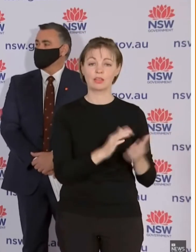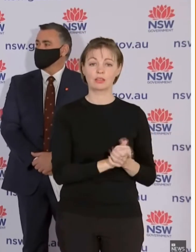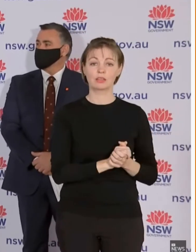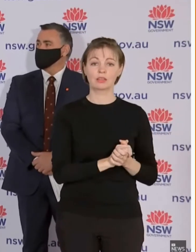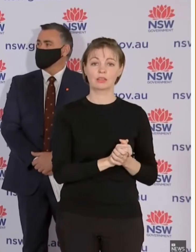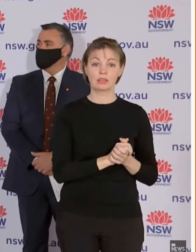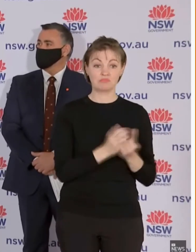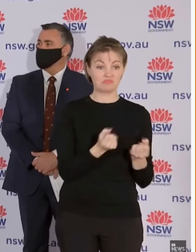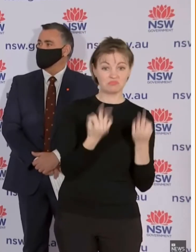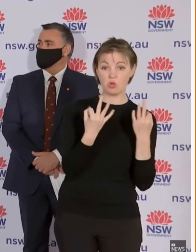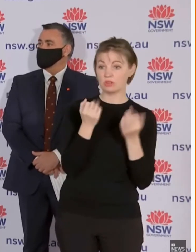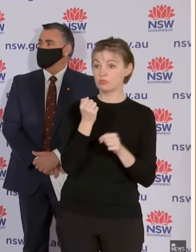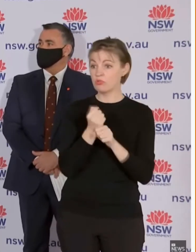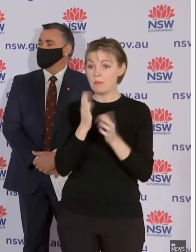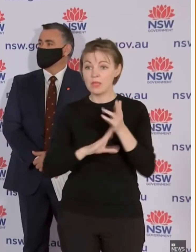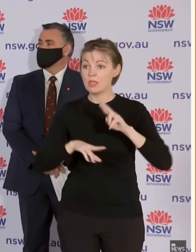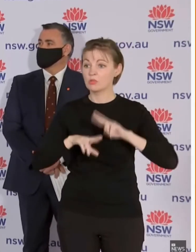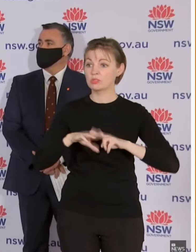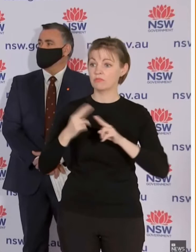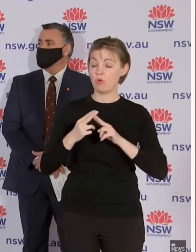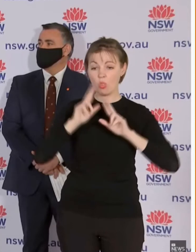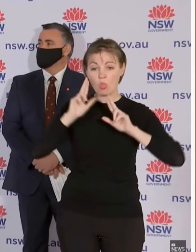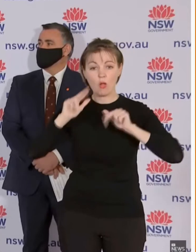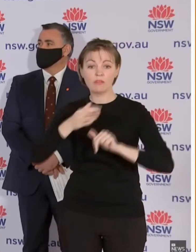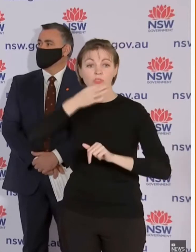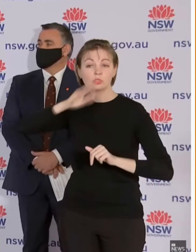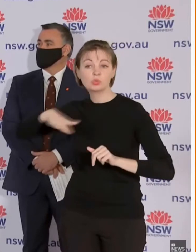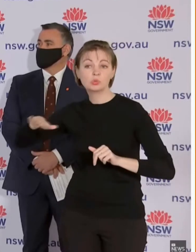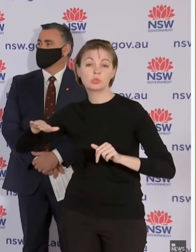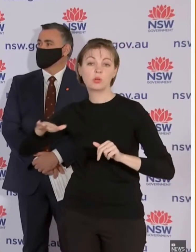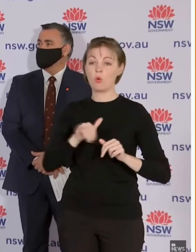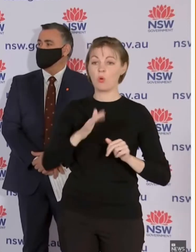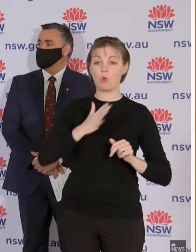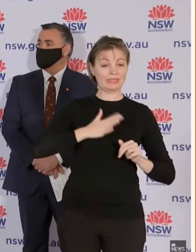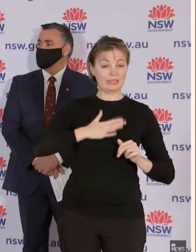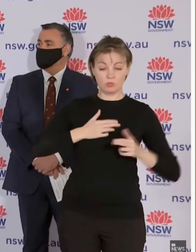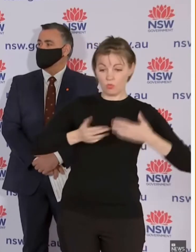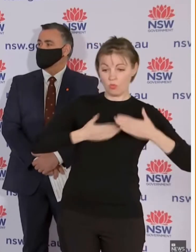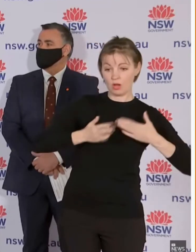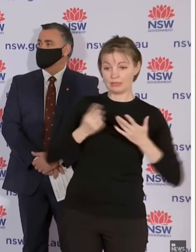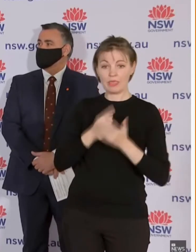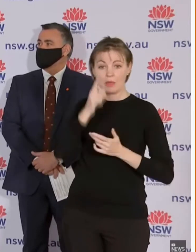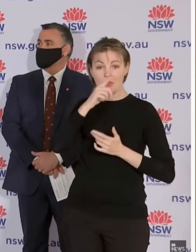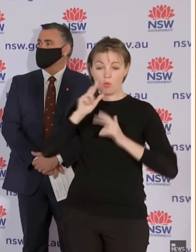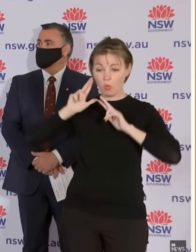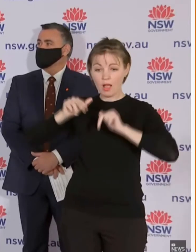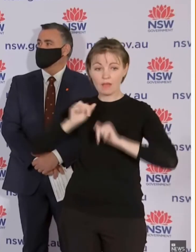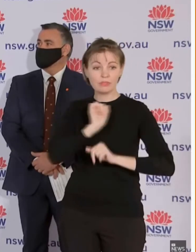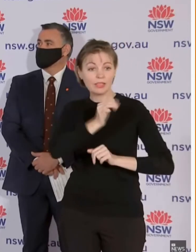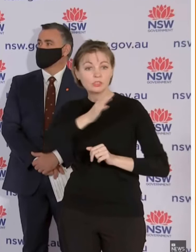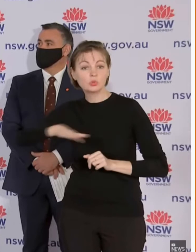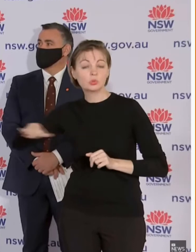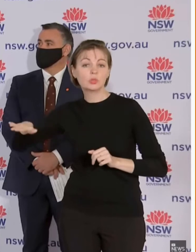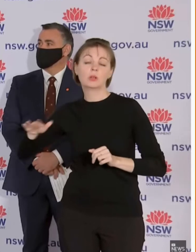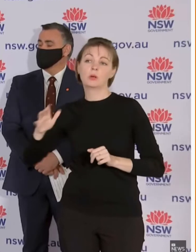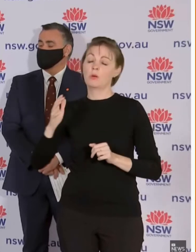look after these children, or the extended family is so sick that we need to make alternative care arrangements. This virus is literally